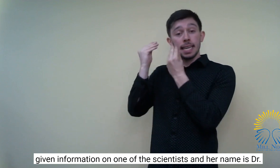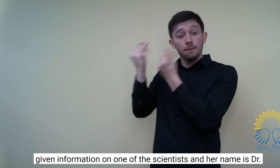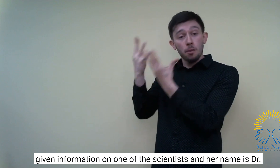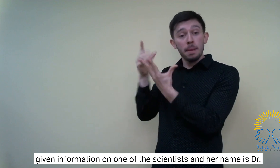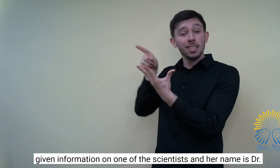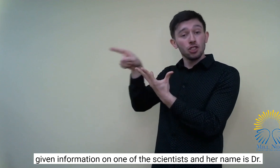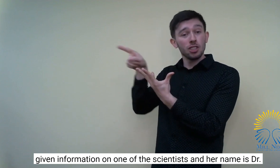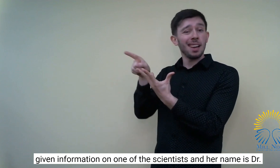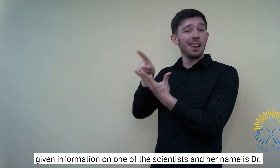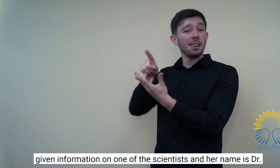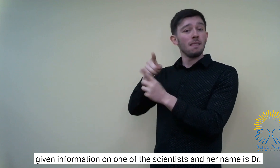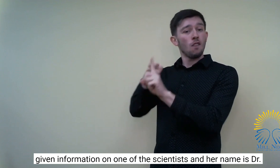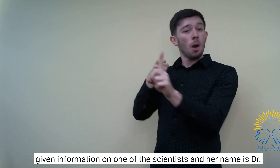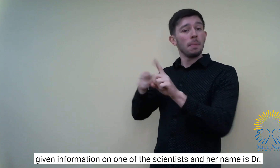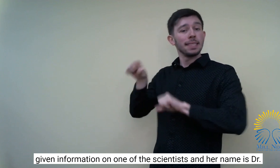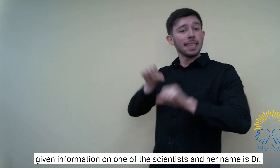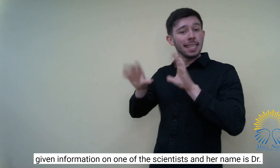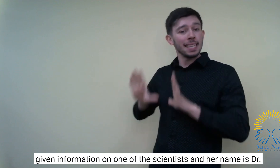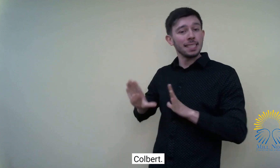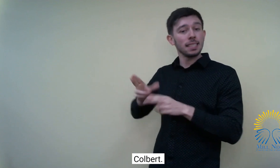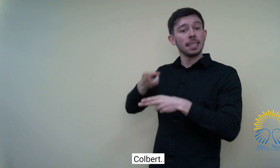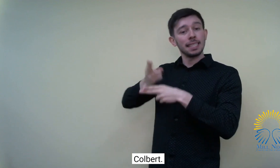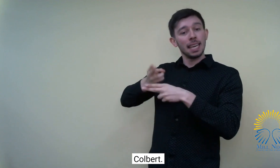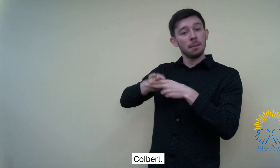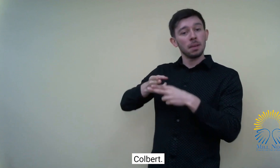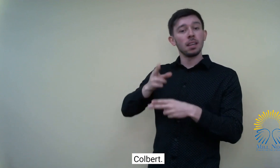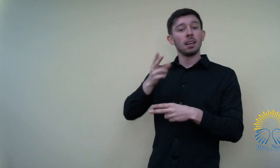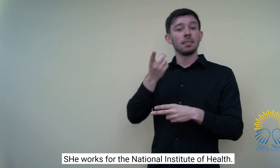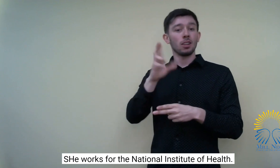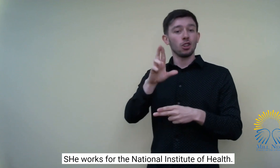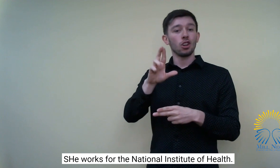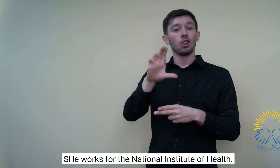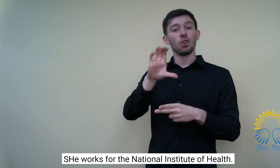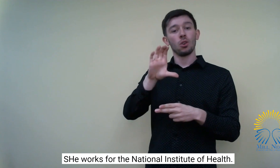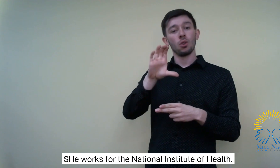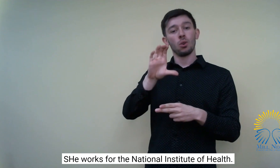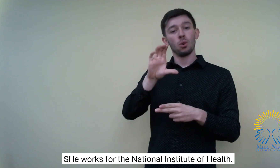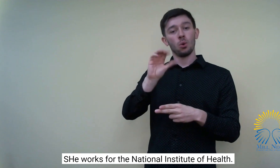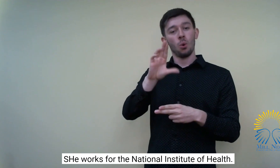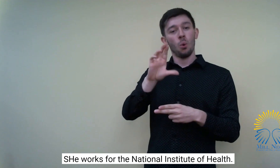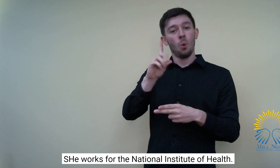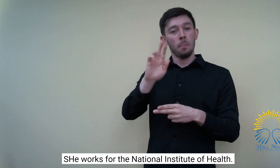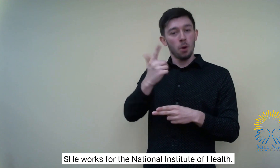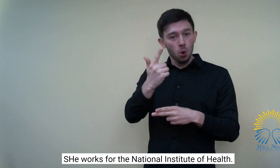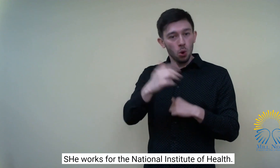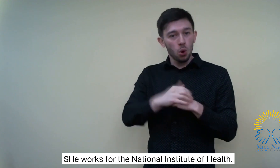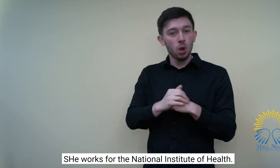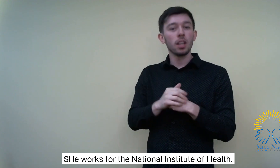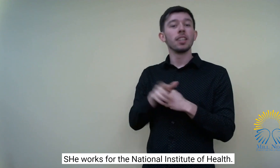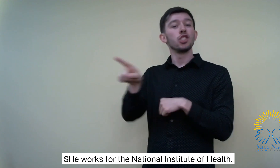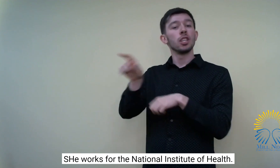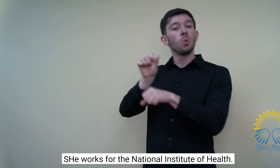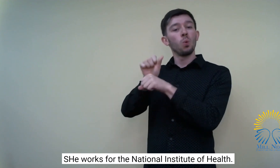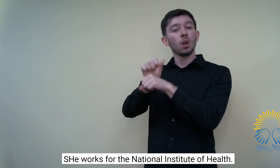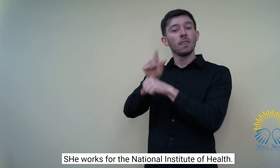of the scientists, and her name is Dr. Colbert. She works for the National Institute of